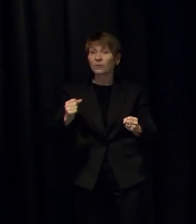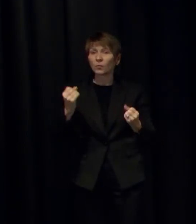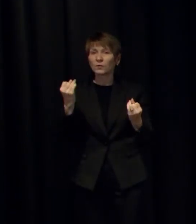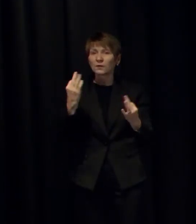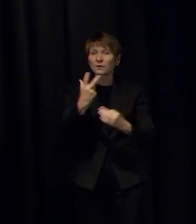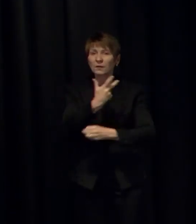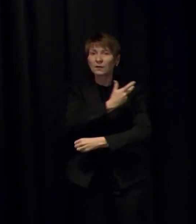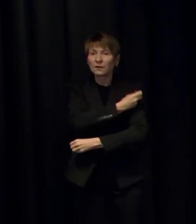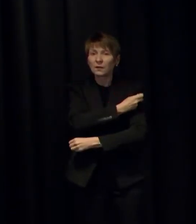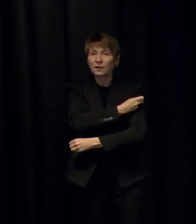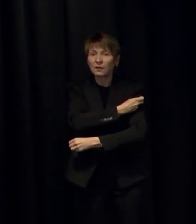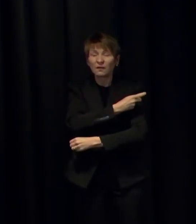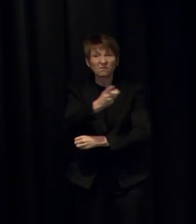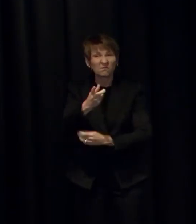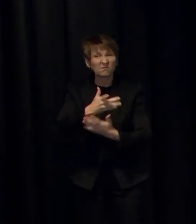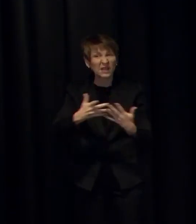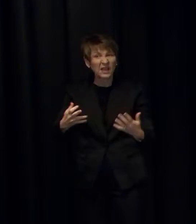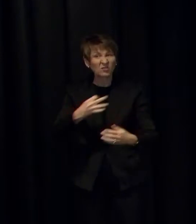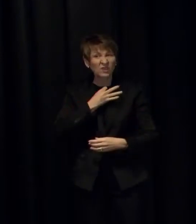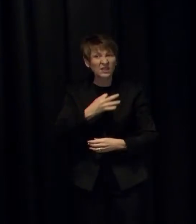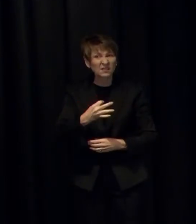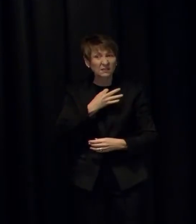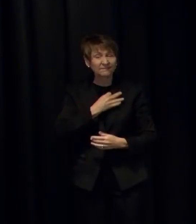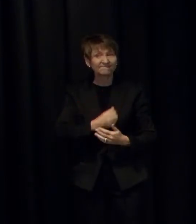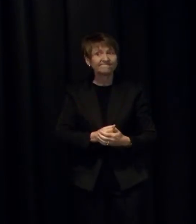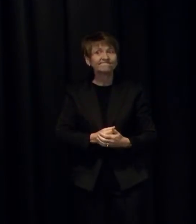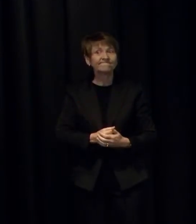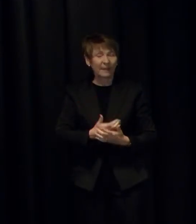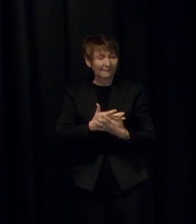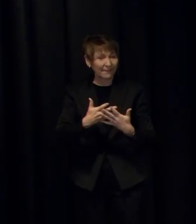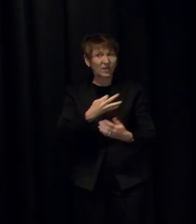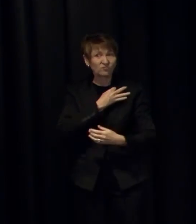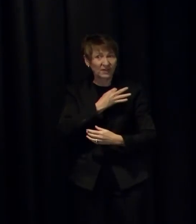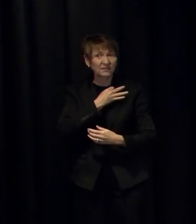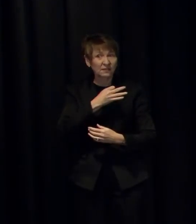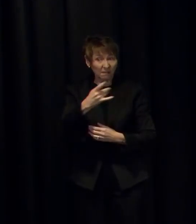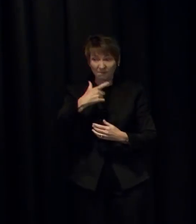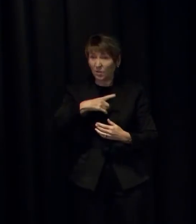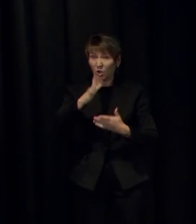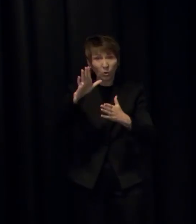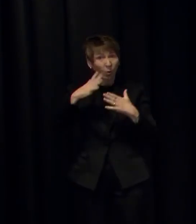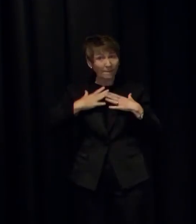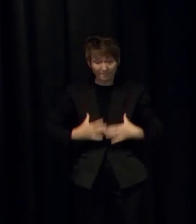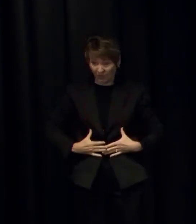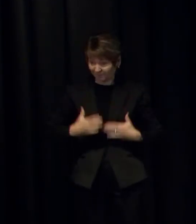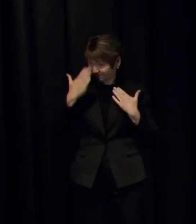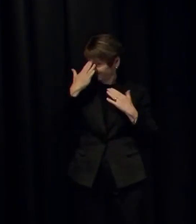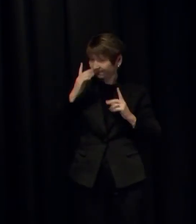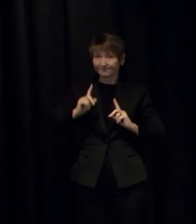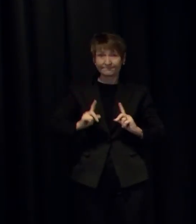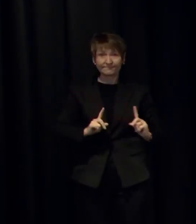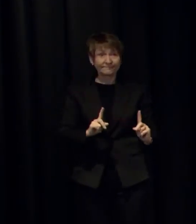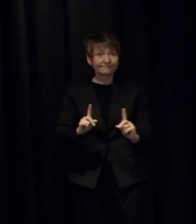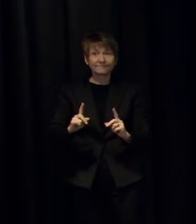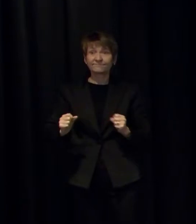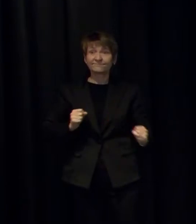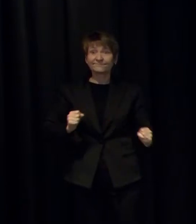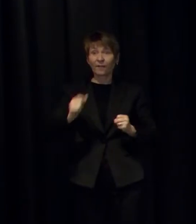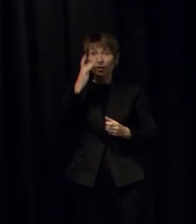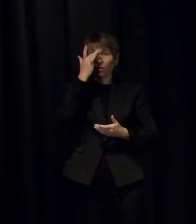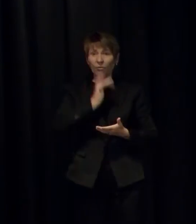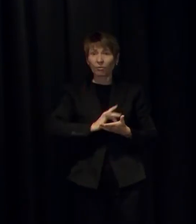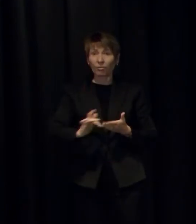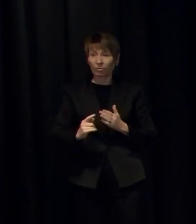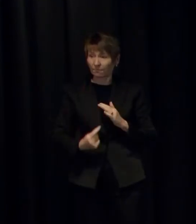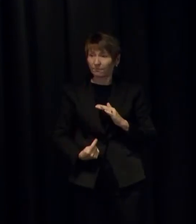vulnerable to severe illness. A lot of people are reflecting on the fact that they're well and healthy normally, that they don't